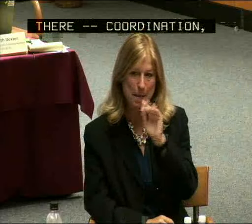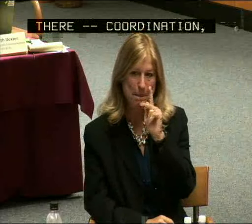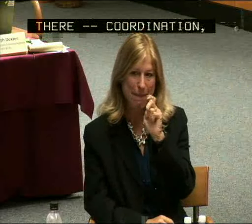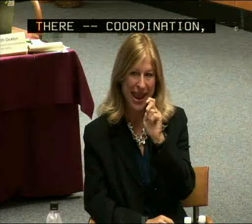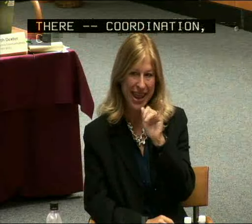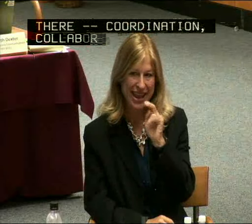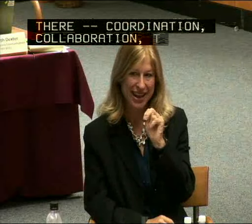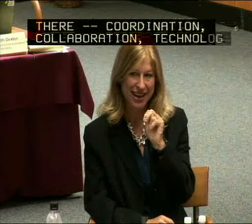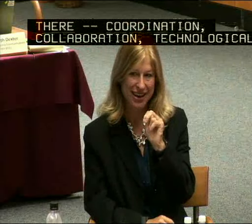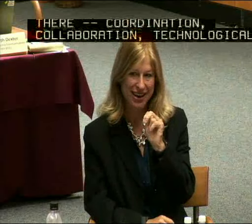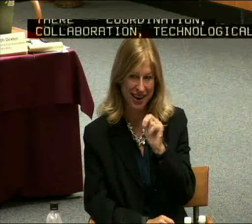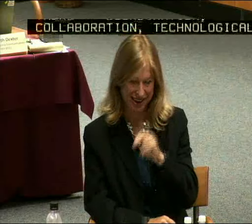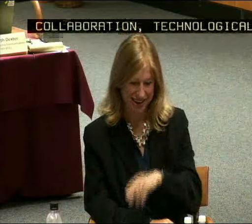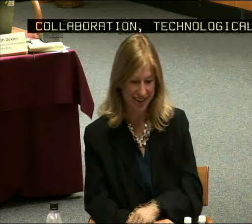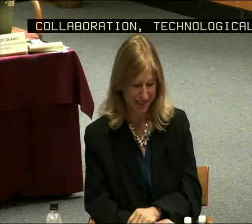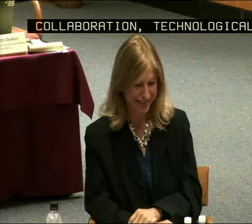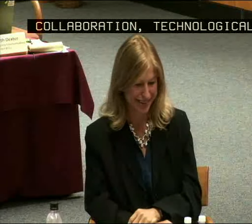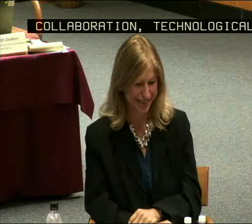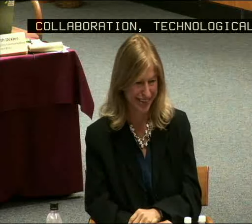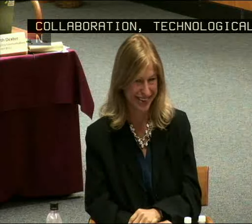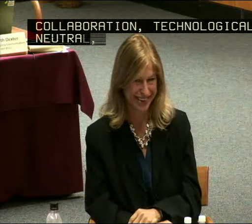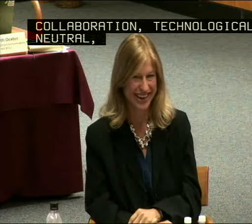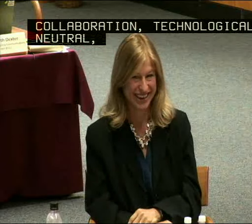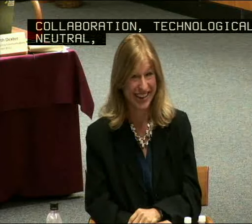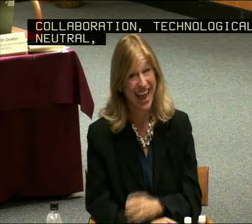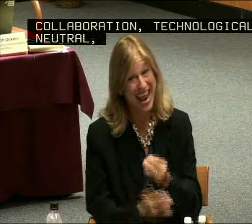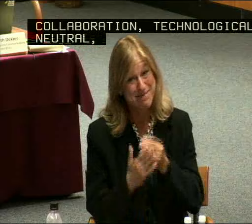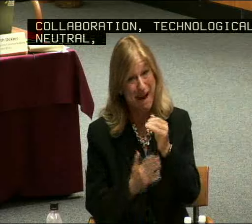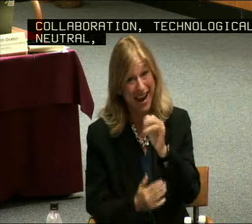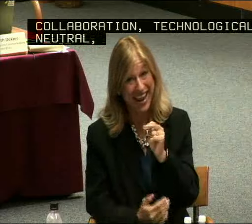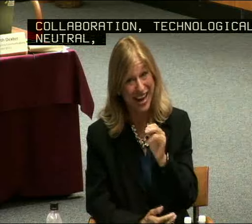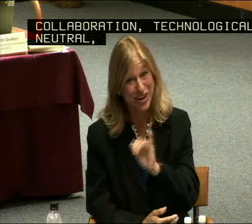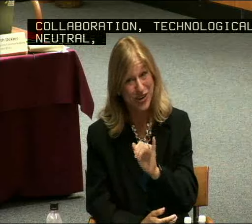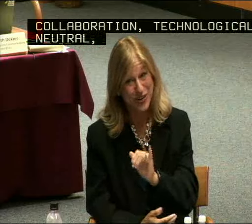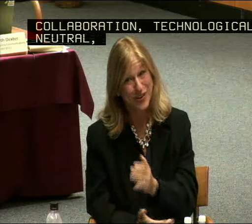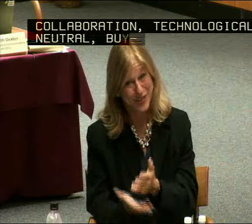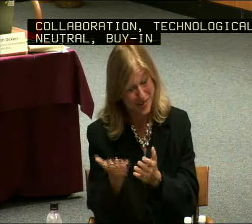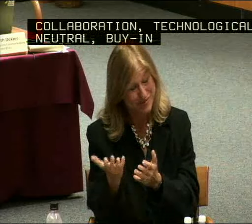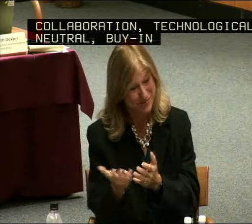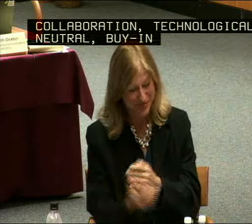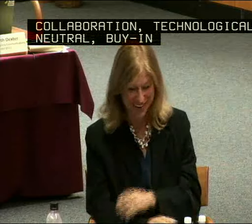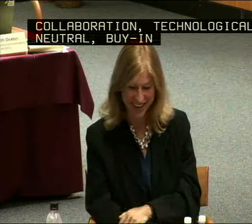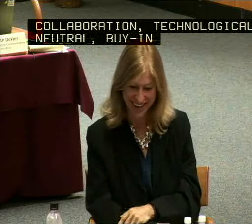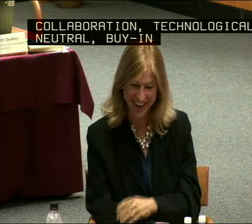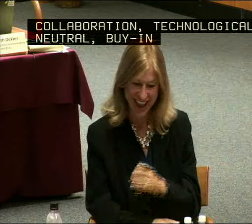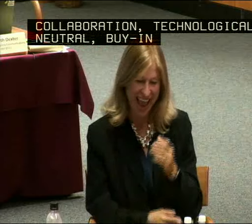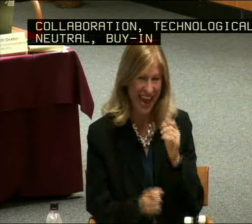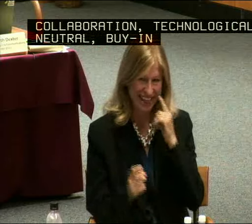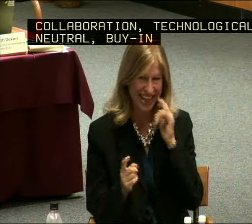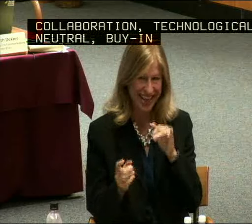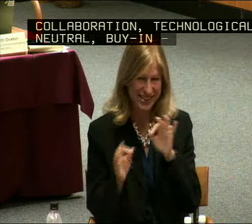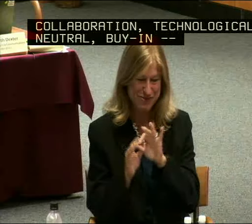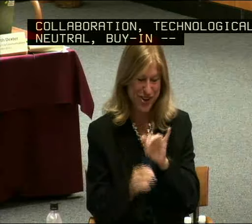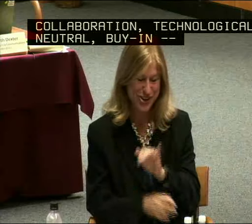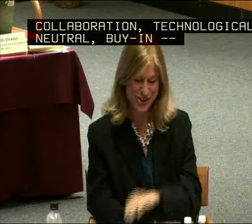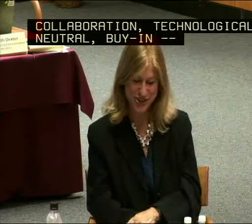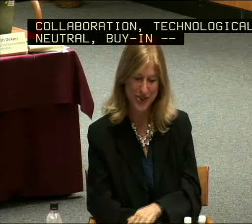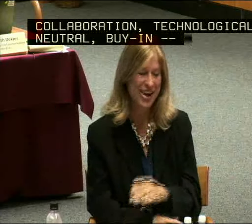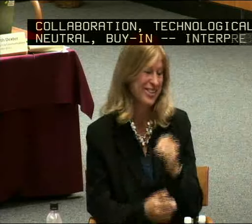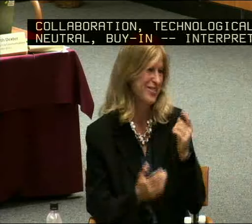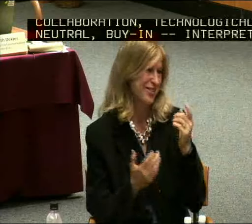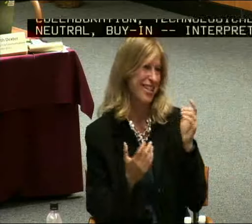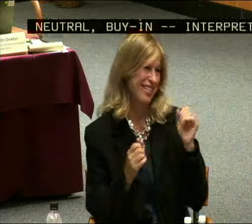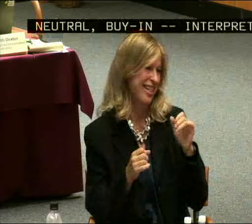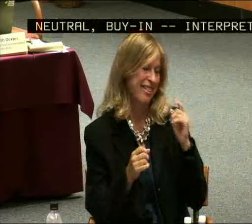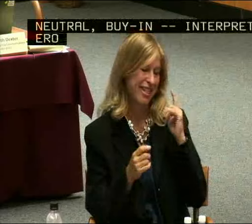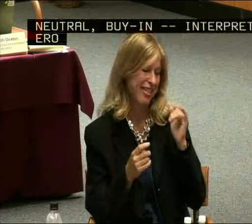buy-in, bacon. That was an interpreter error. Sorry, bacon, but also buy-in. Interpreter wasn't 100% wrong. I think that's